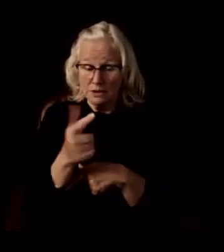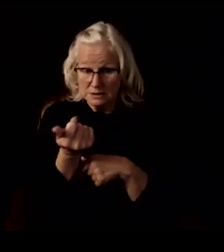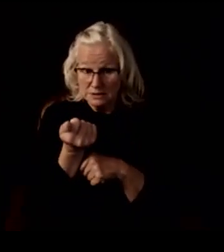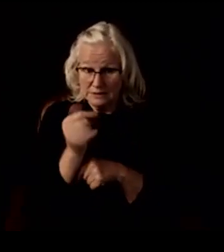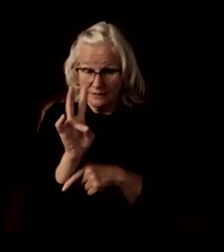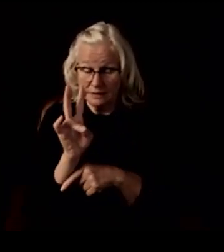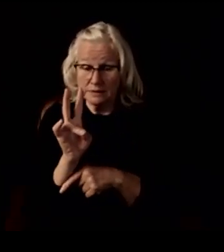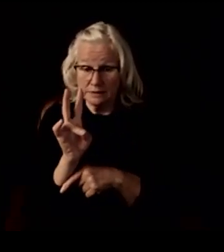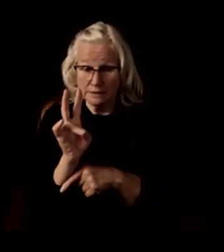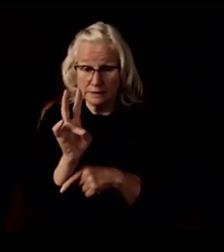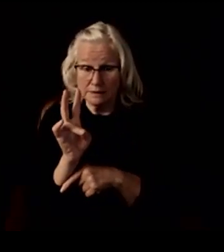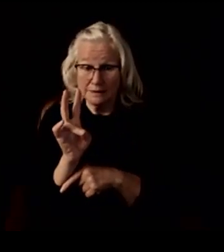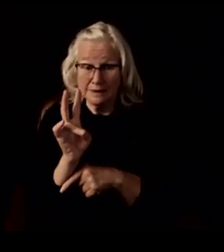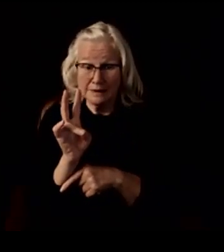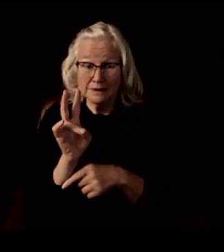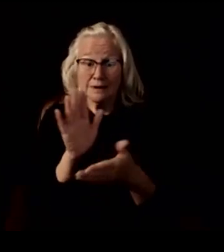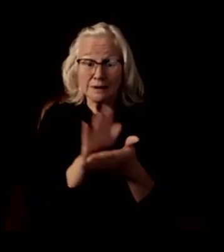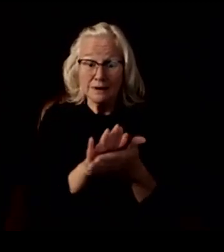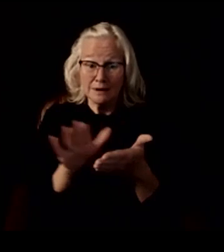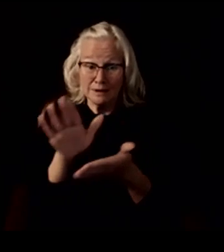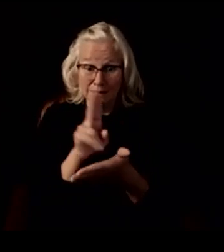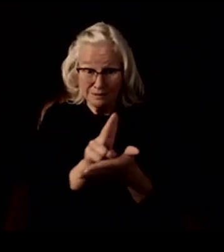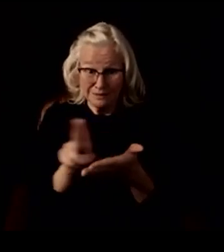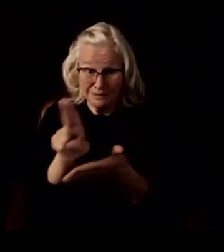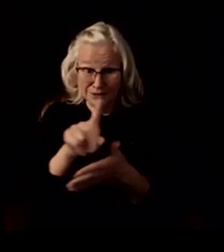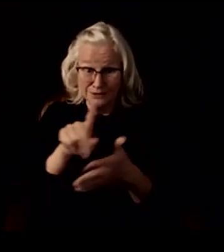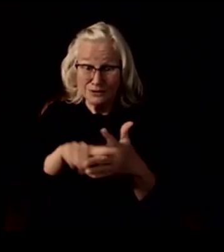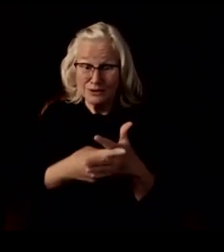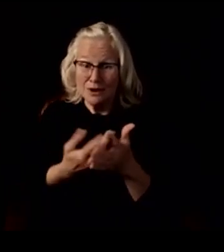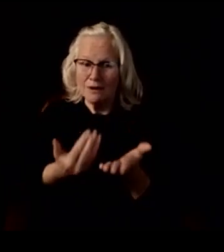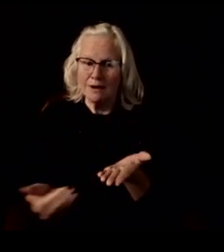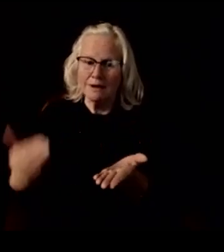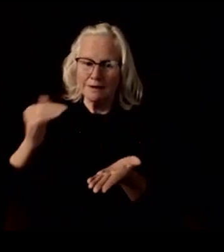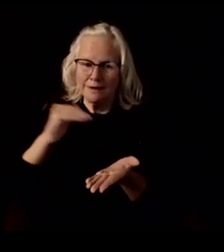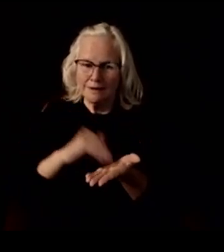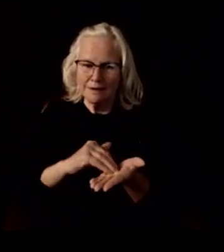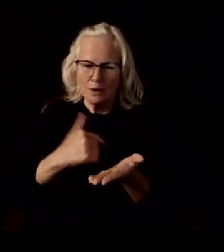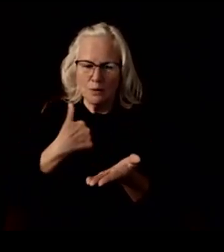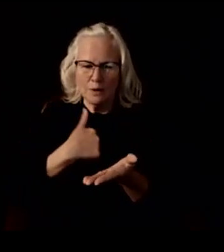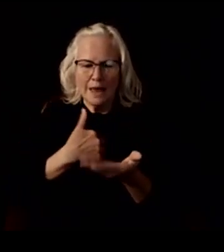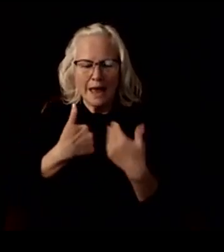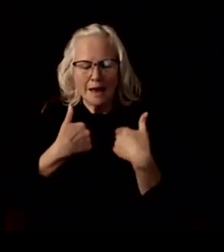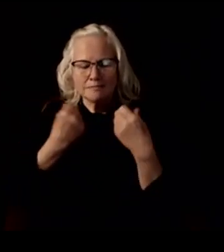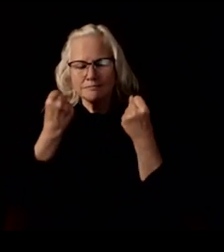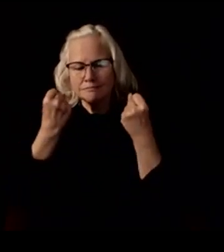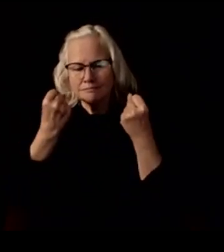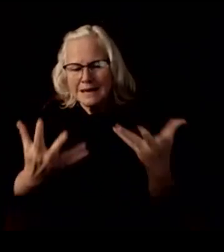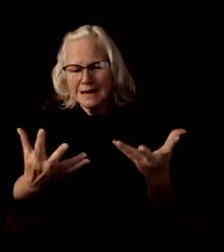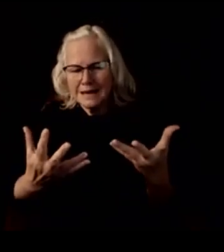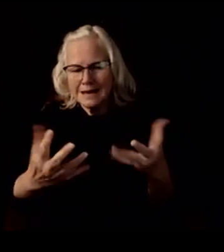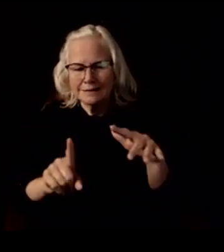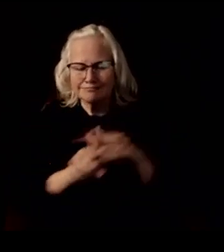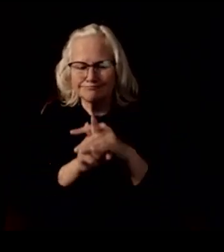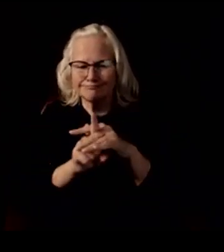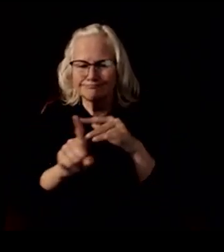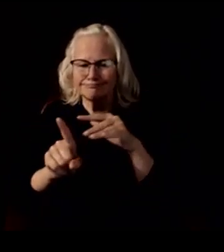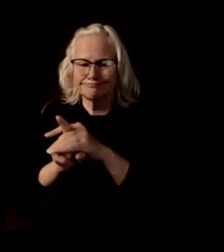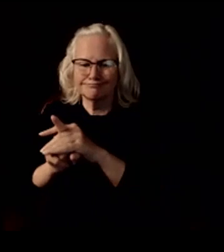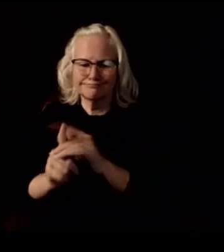had 254 cases reported to the Department of Health, where the person had some association with a college or